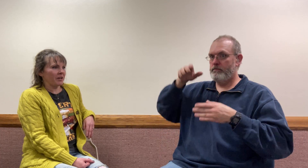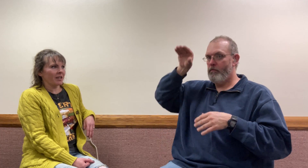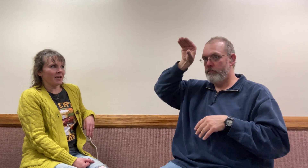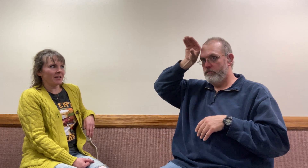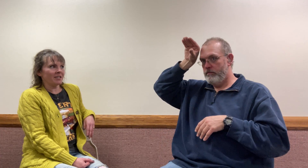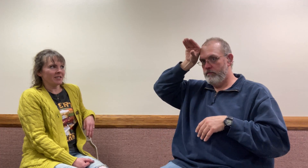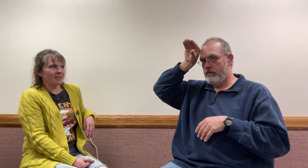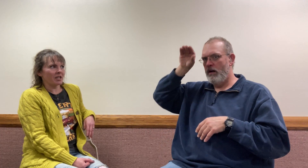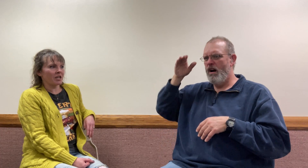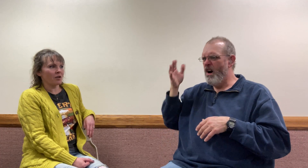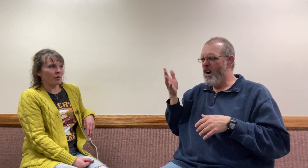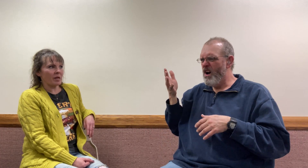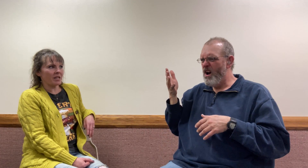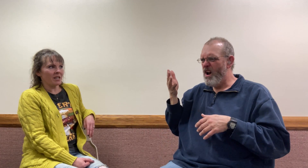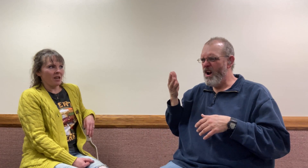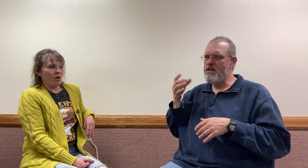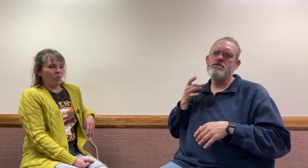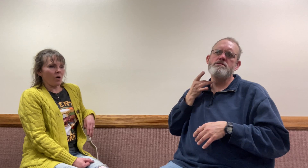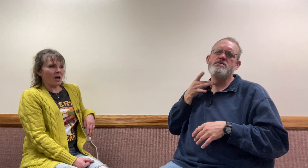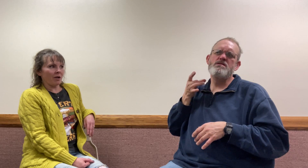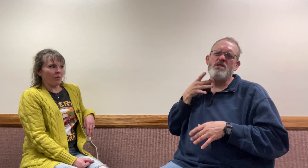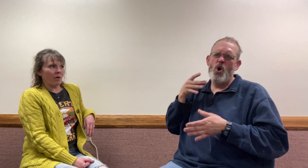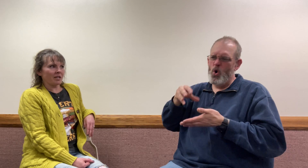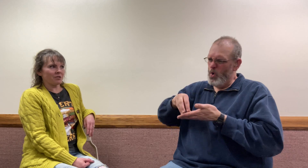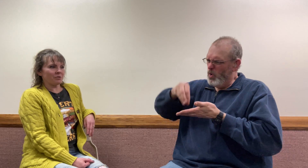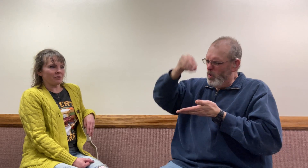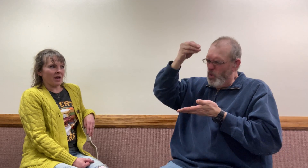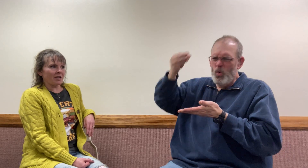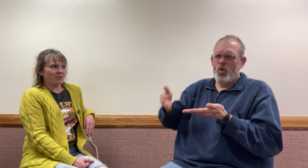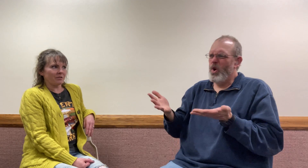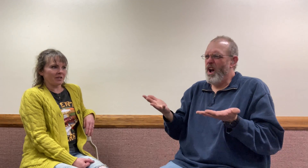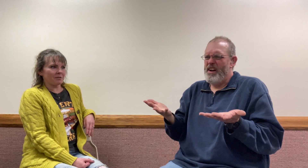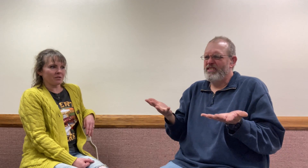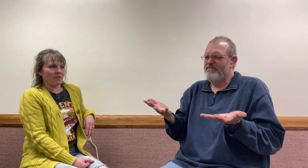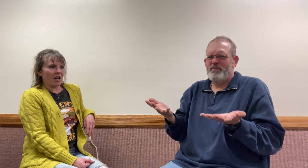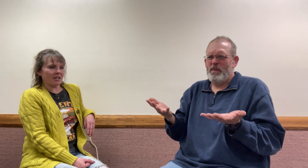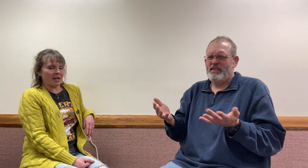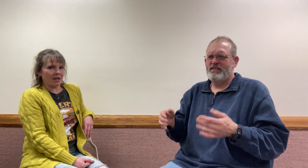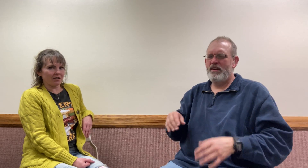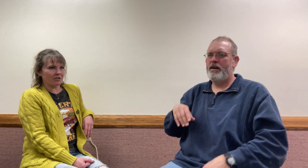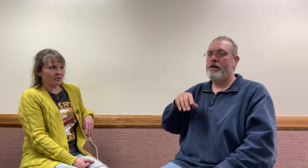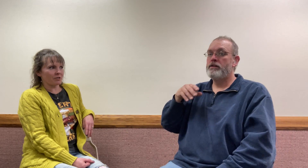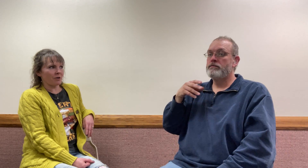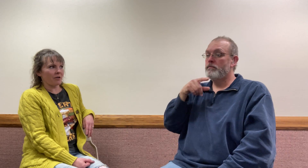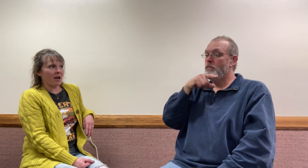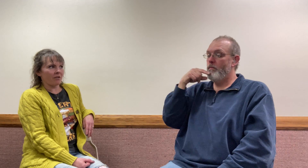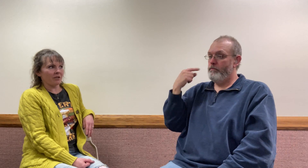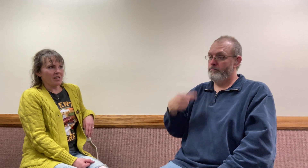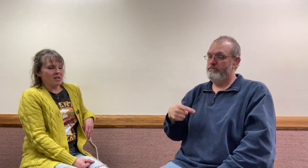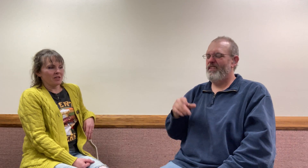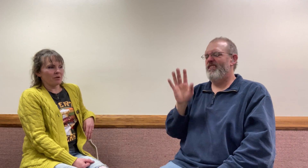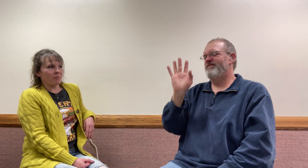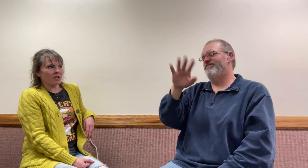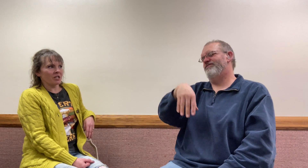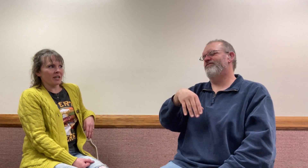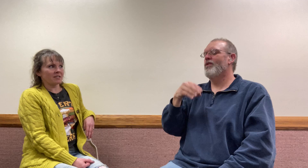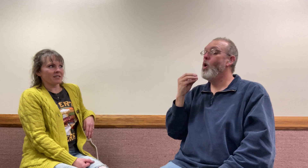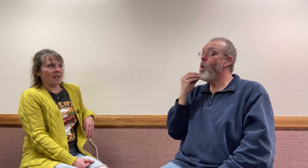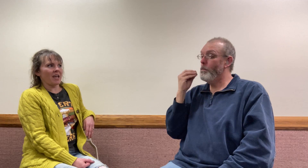American, the Cuban, what? Why'd you do that, dude? It was vodka. How could you just throw it out? The Russian guy says,